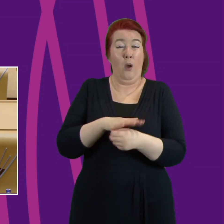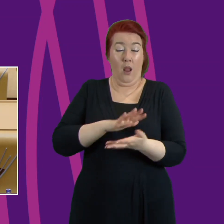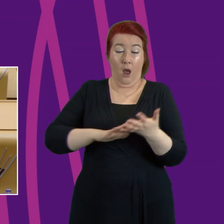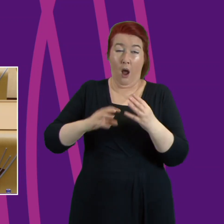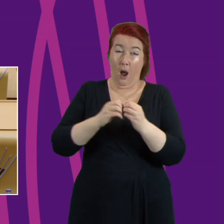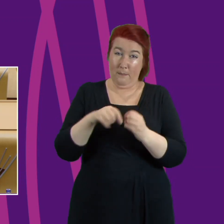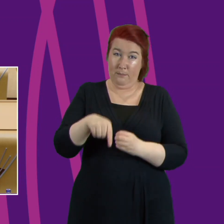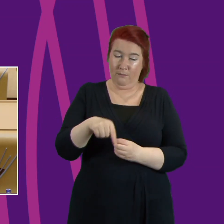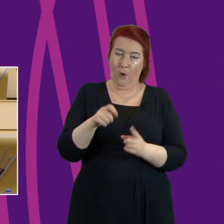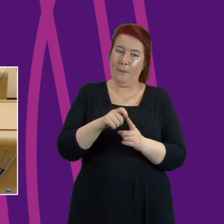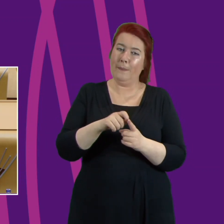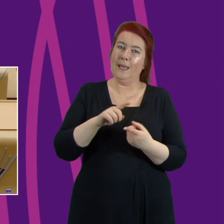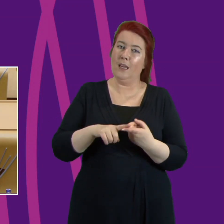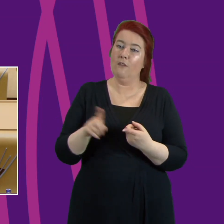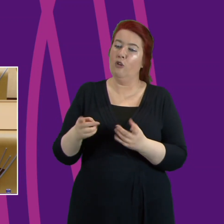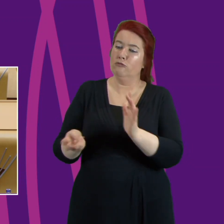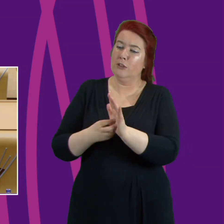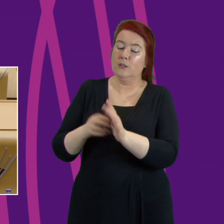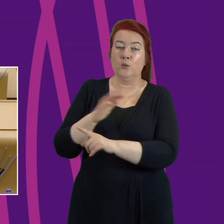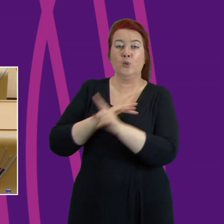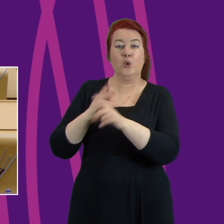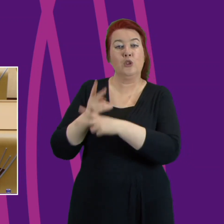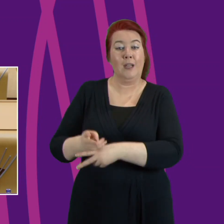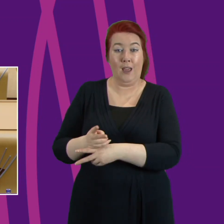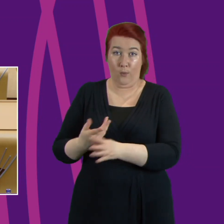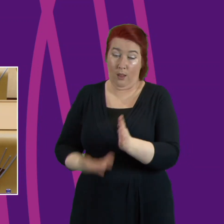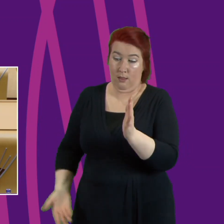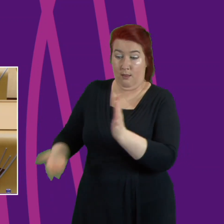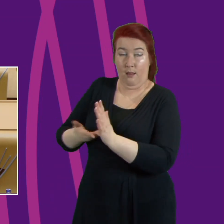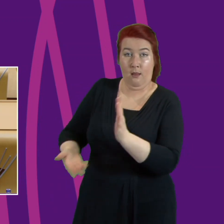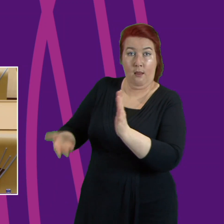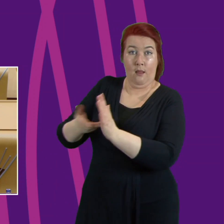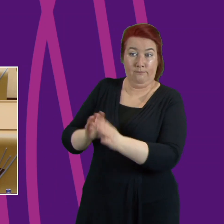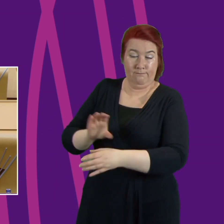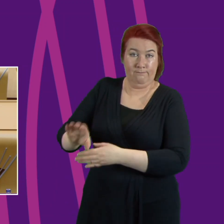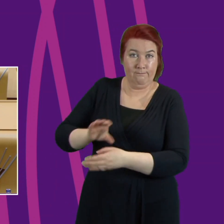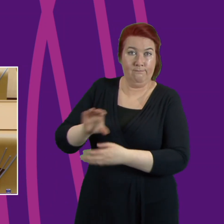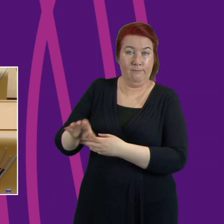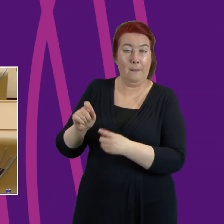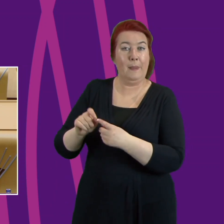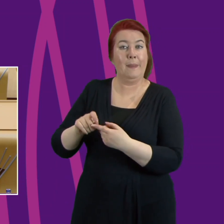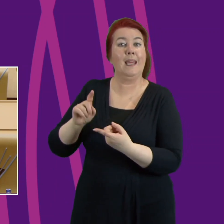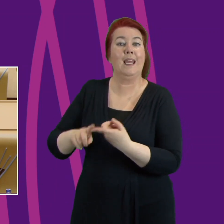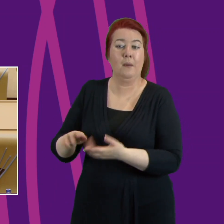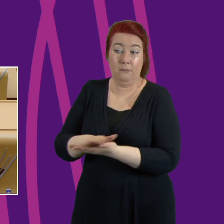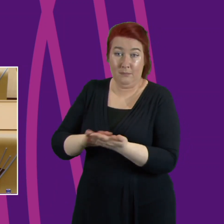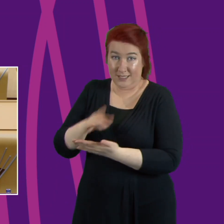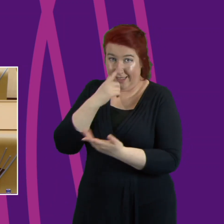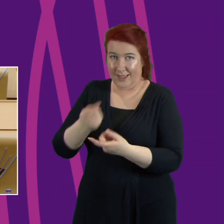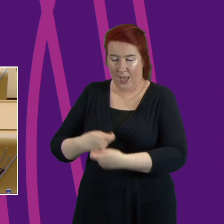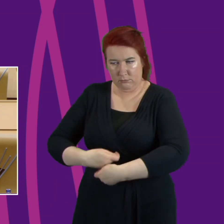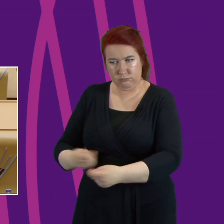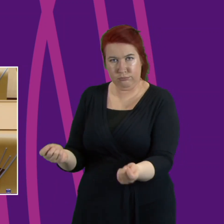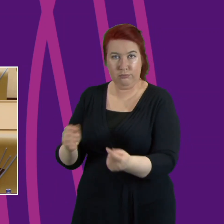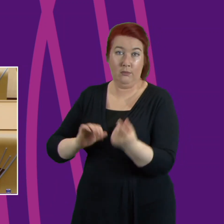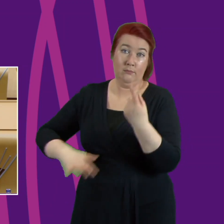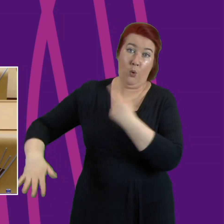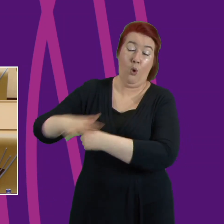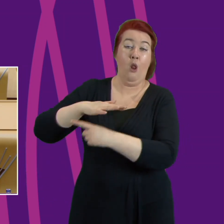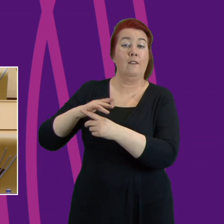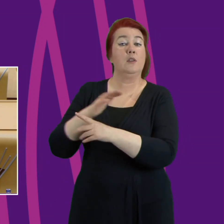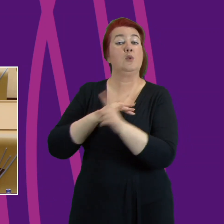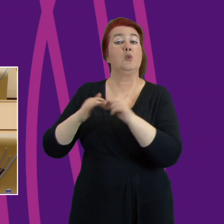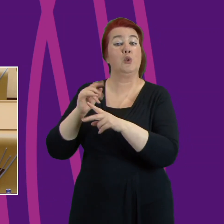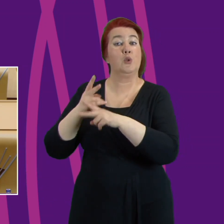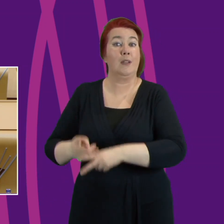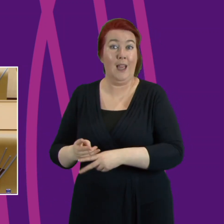the registered social care sector are receiving enhanced supplies and support so that they can distribute to the whole of the social care sector